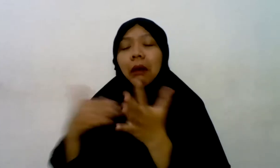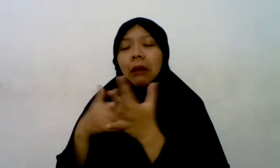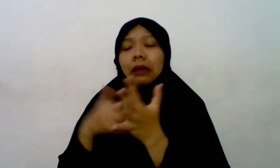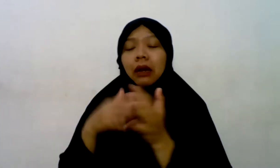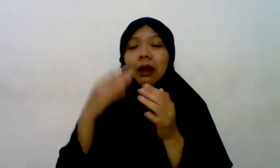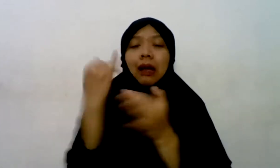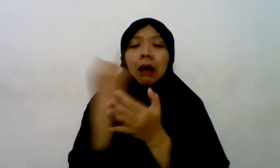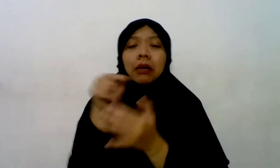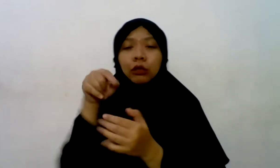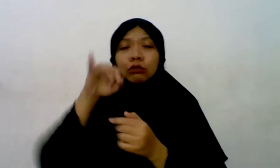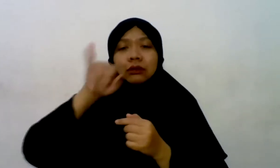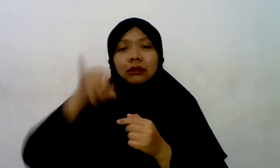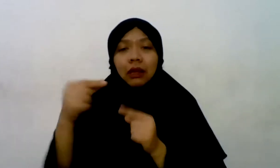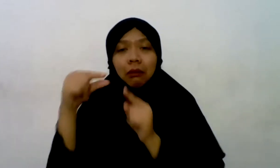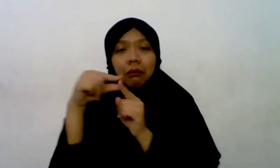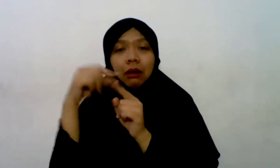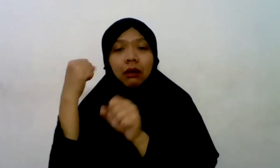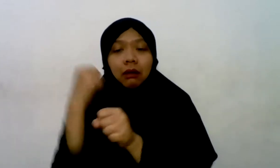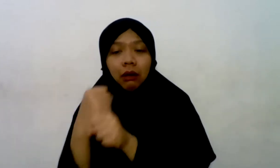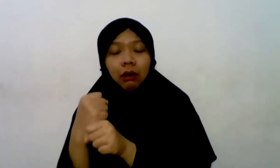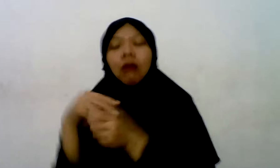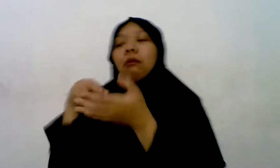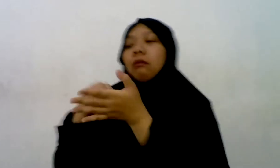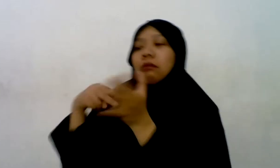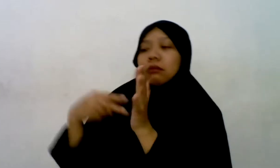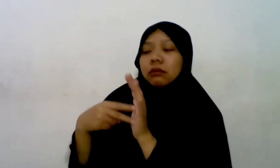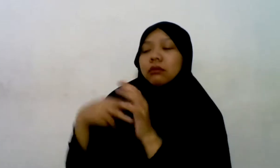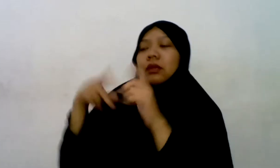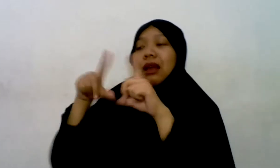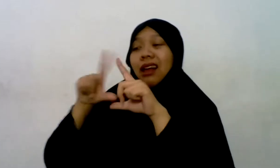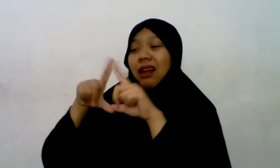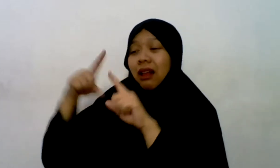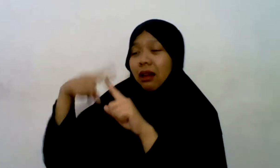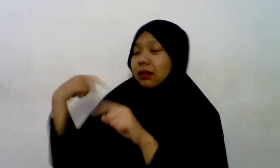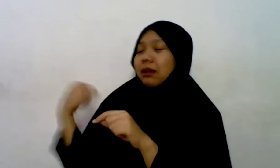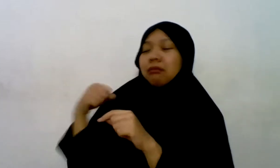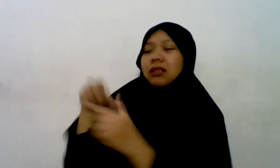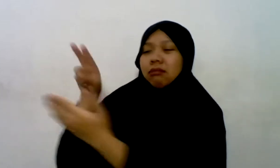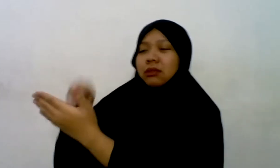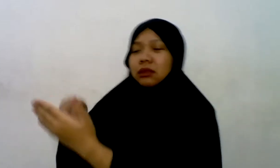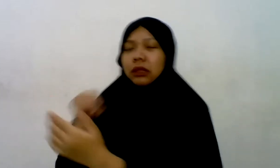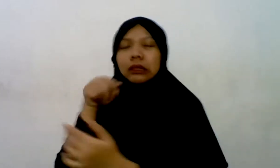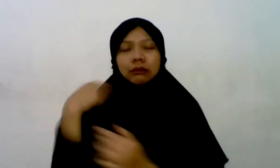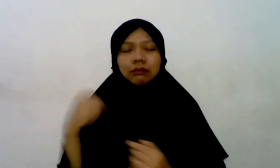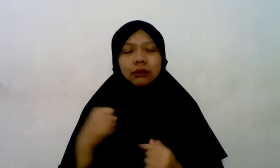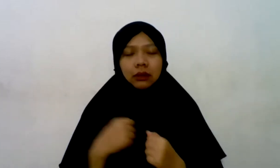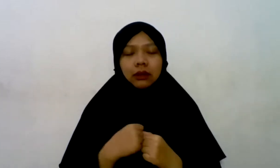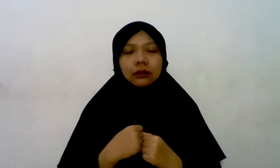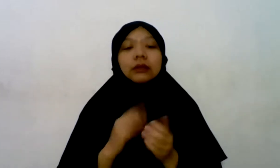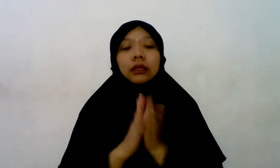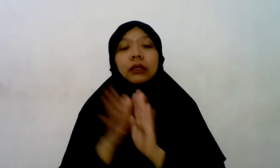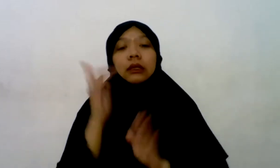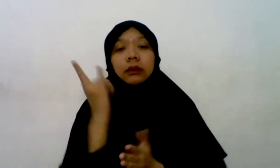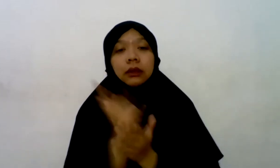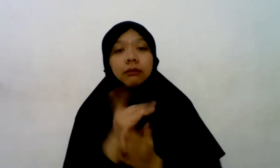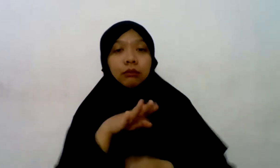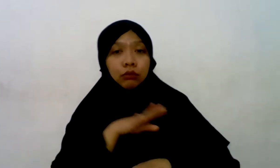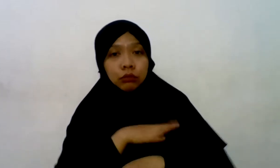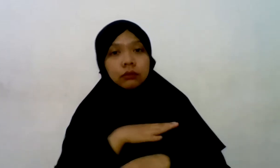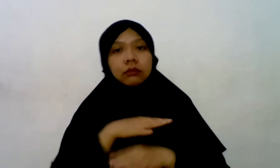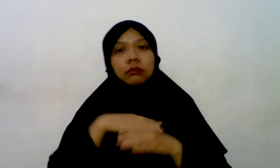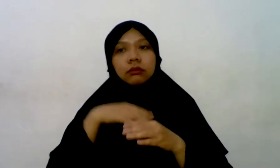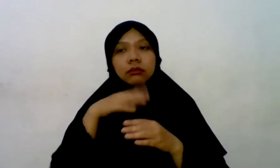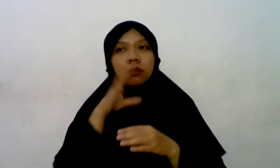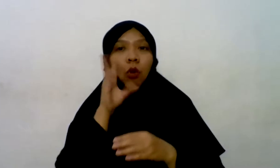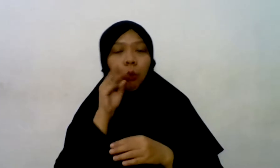Yeah, so that we okay. Need narration, we need text, not only picture. Okay, thank you. I see